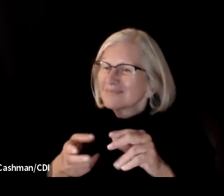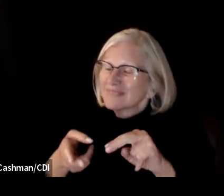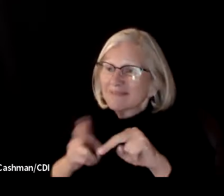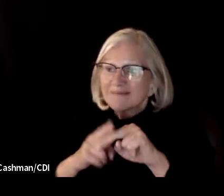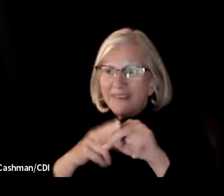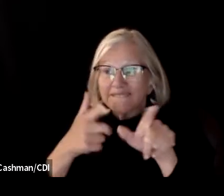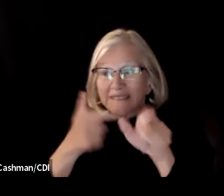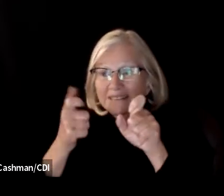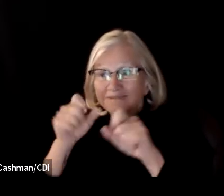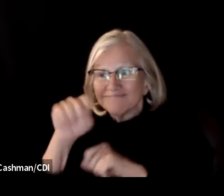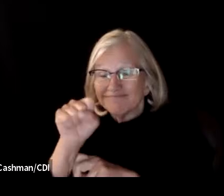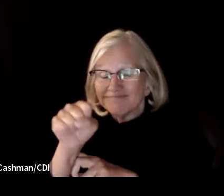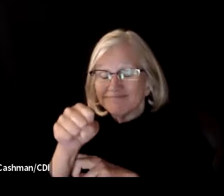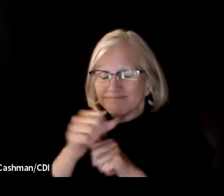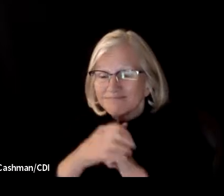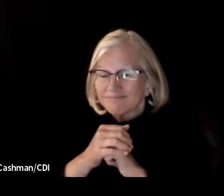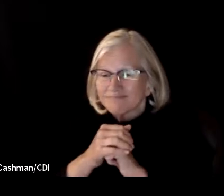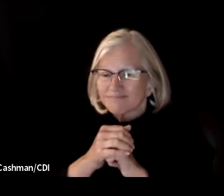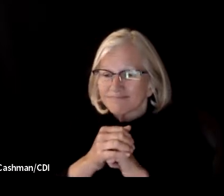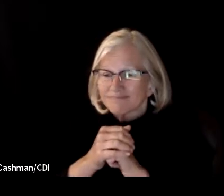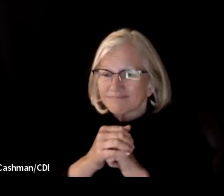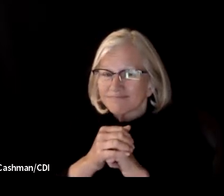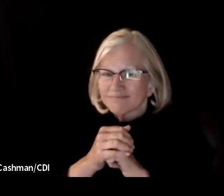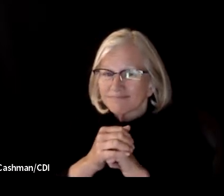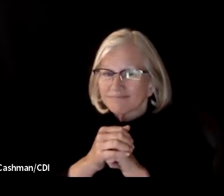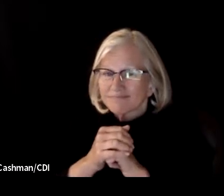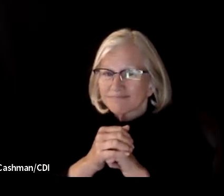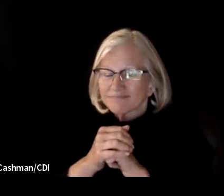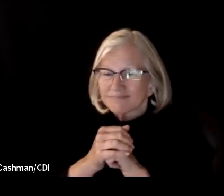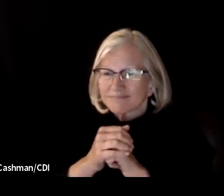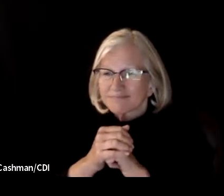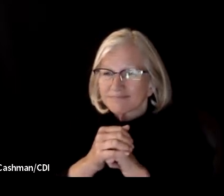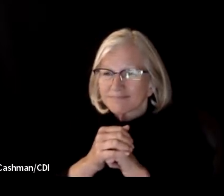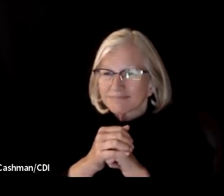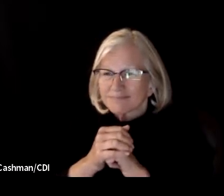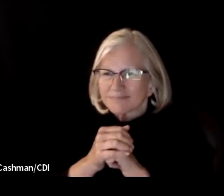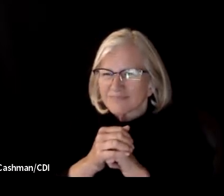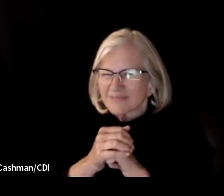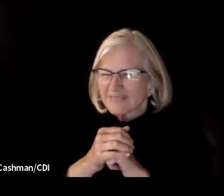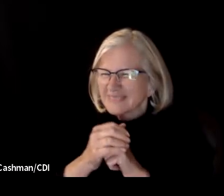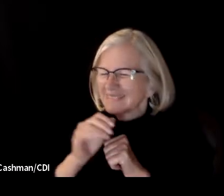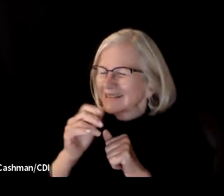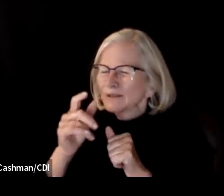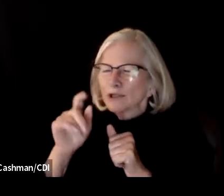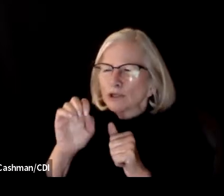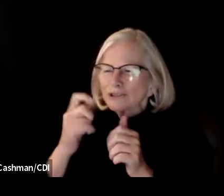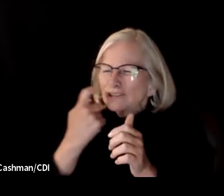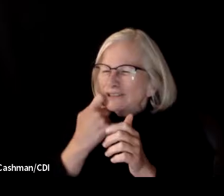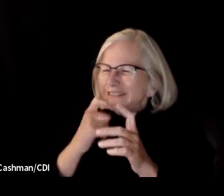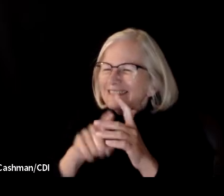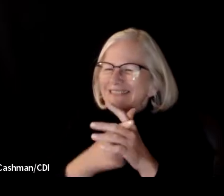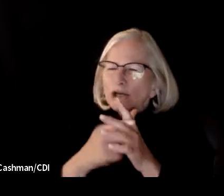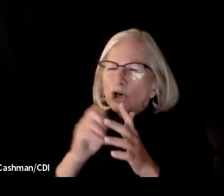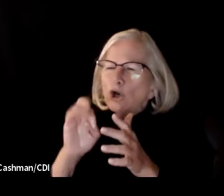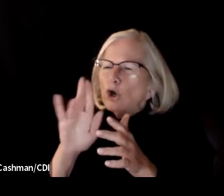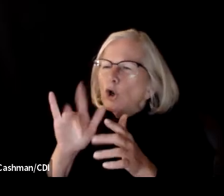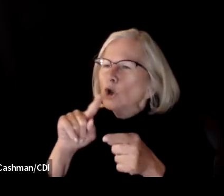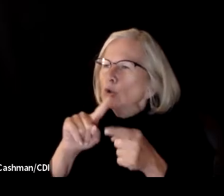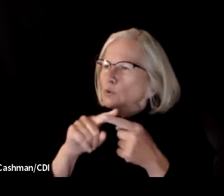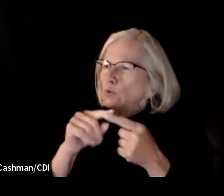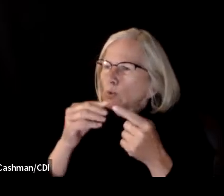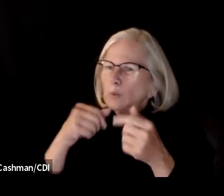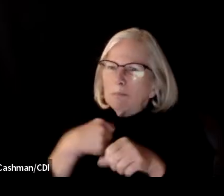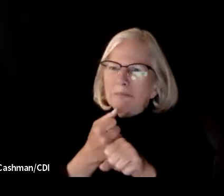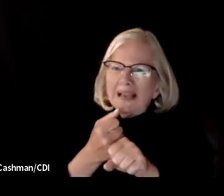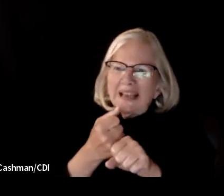days. So it's very early to be thinking about other